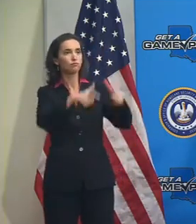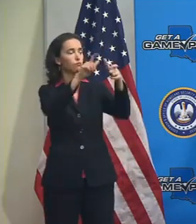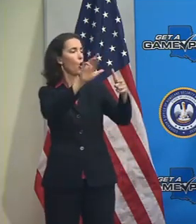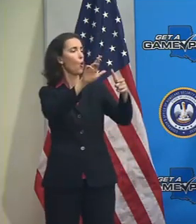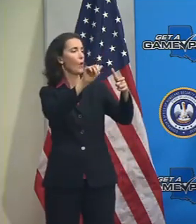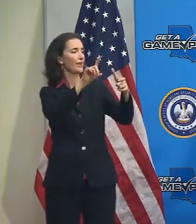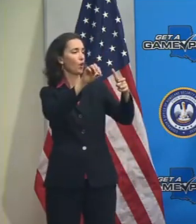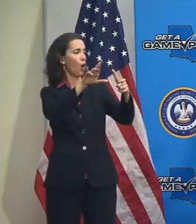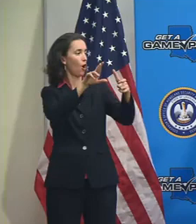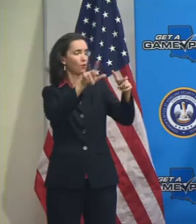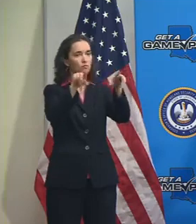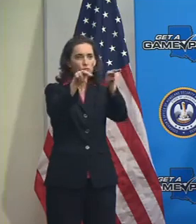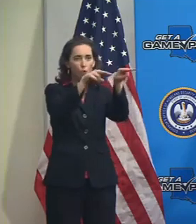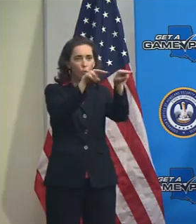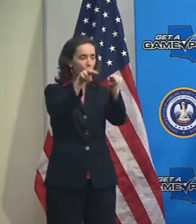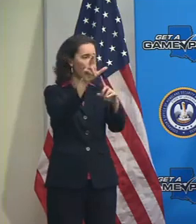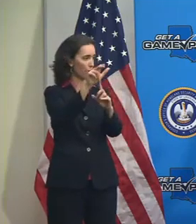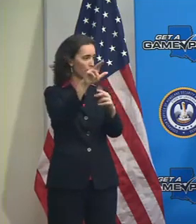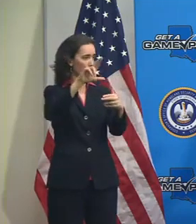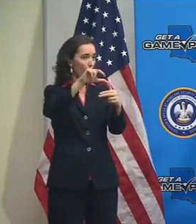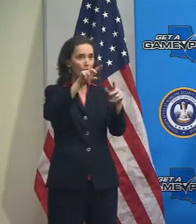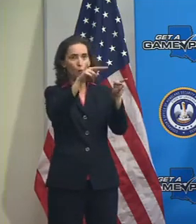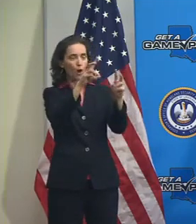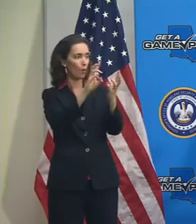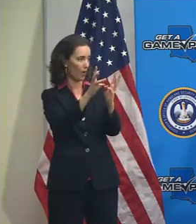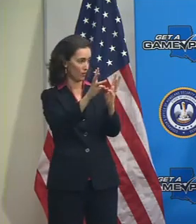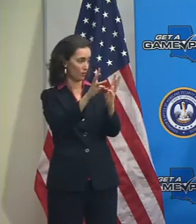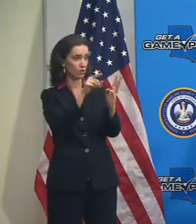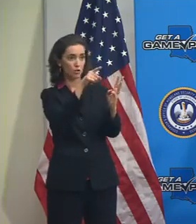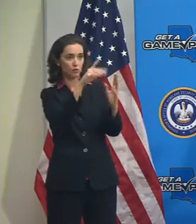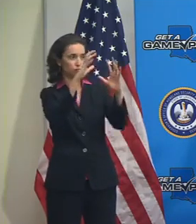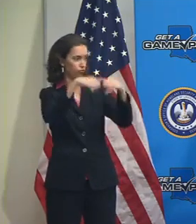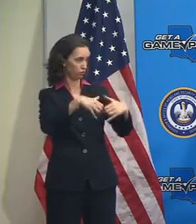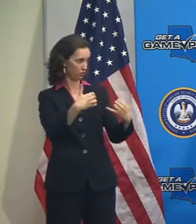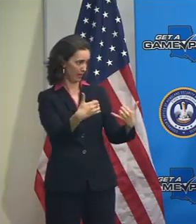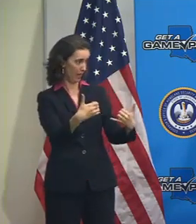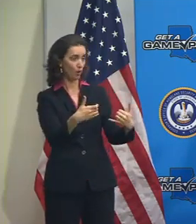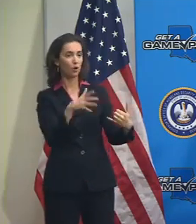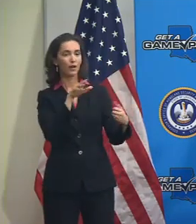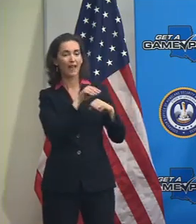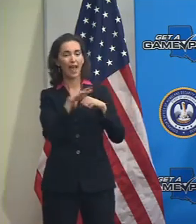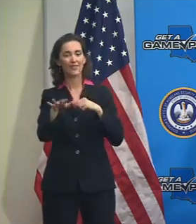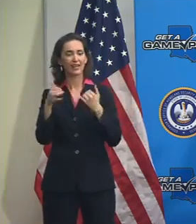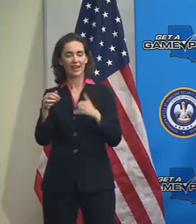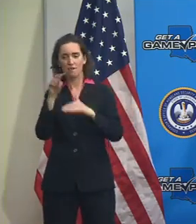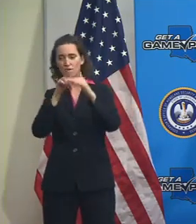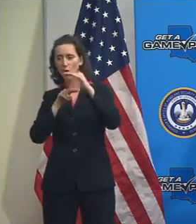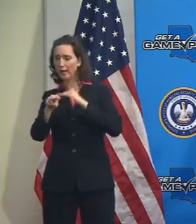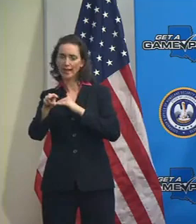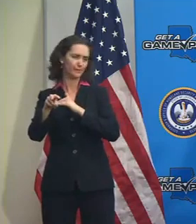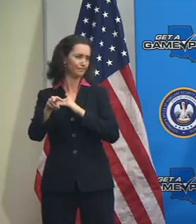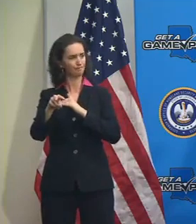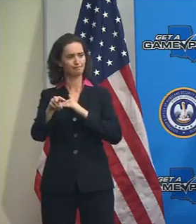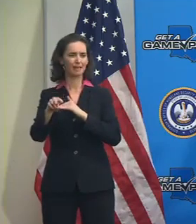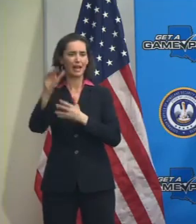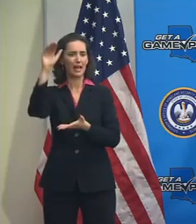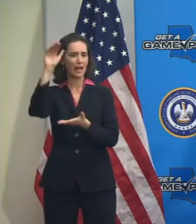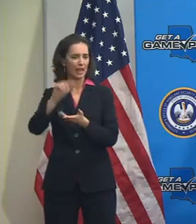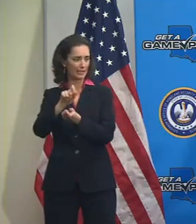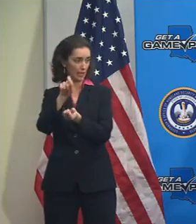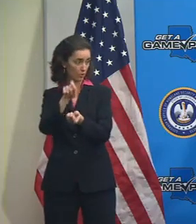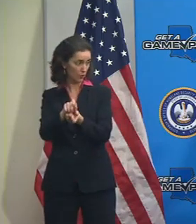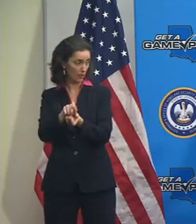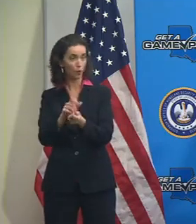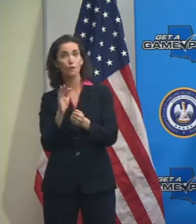water. Has that affected the accuracy of current forecast, and will it affect any